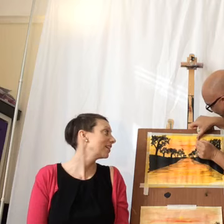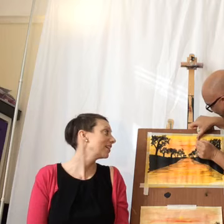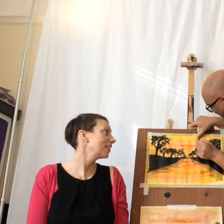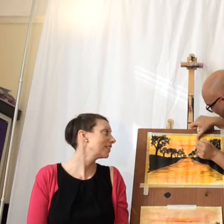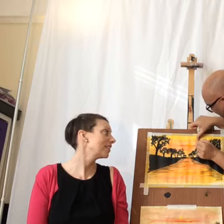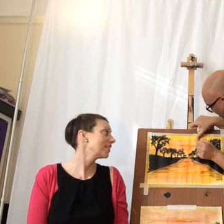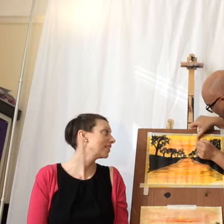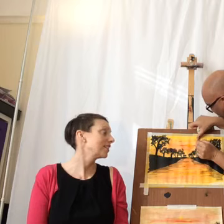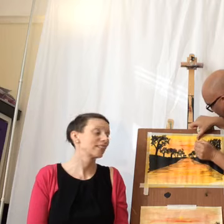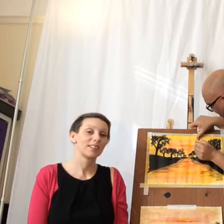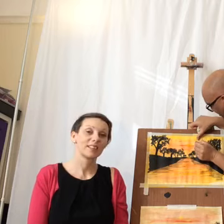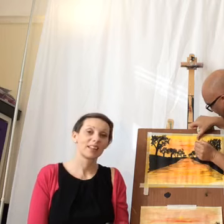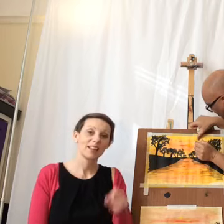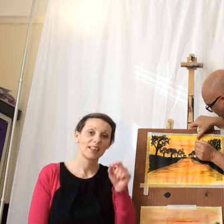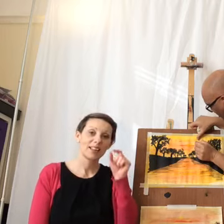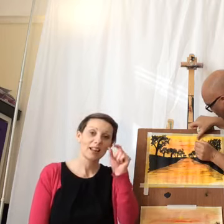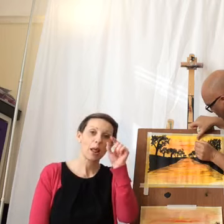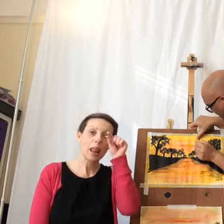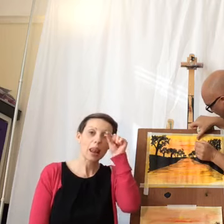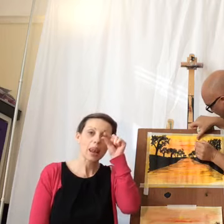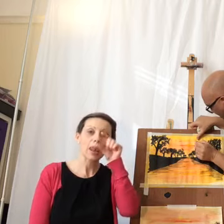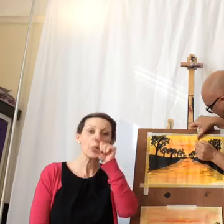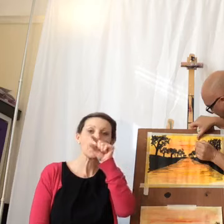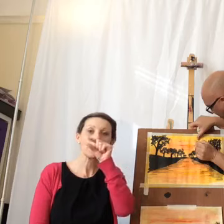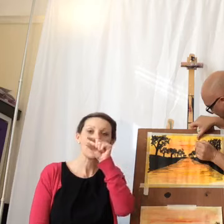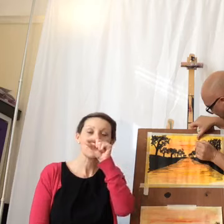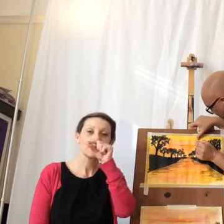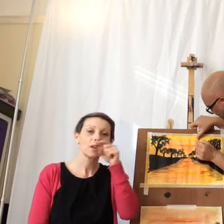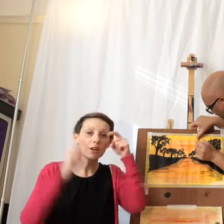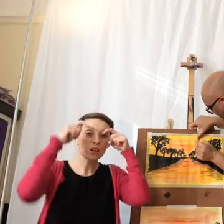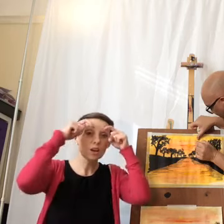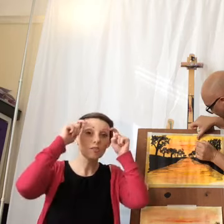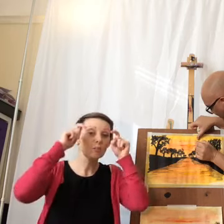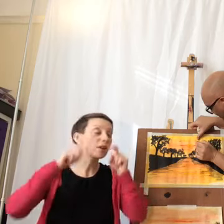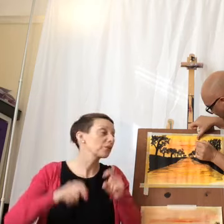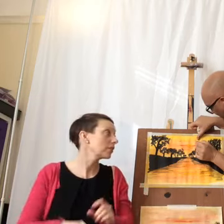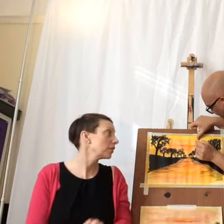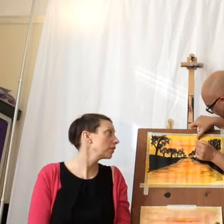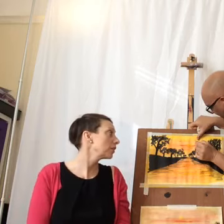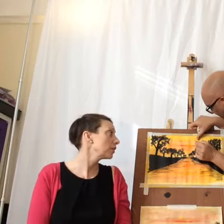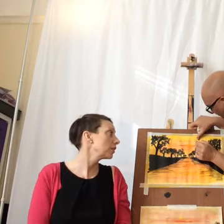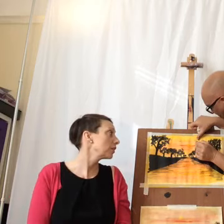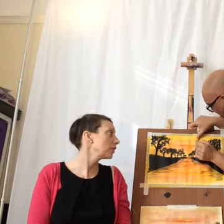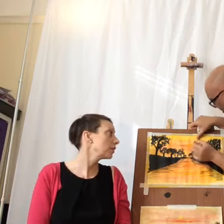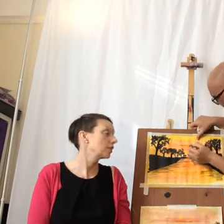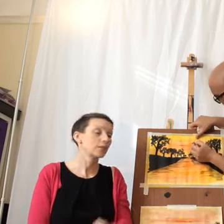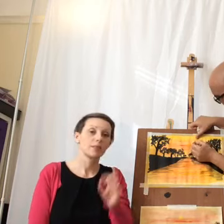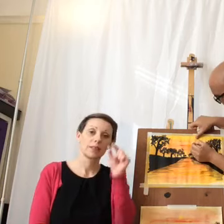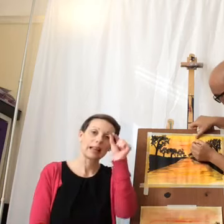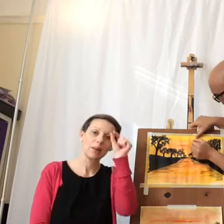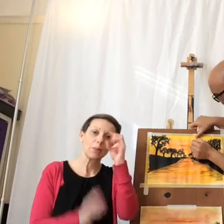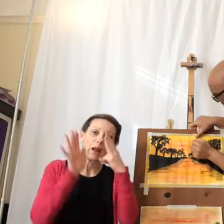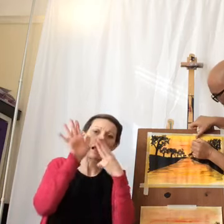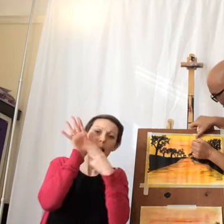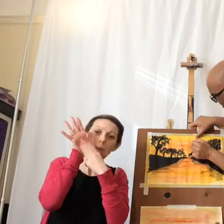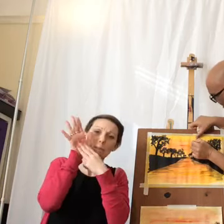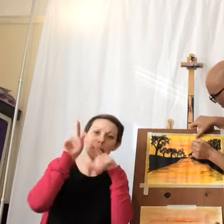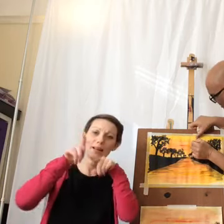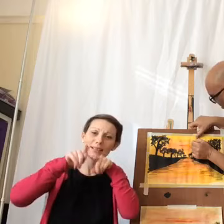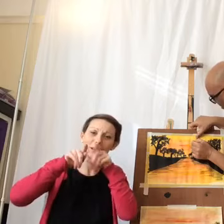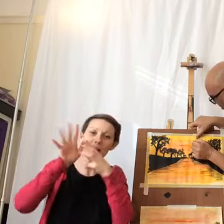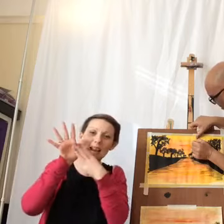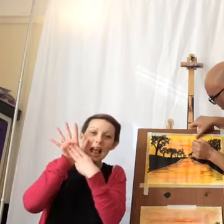You know, like them little birds you used to draw as a kid. Kind of look like your eyebrows. Yeah, little M's. Just going to do